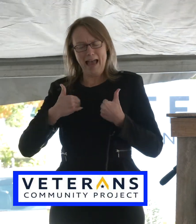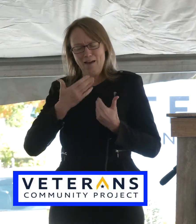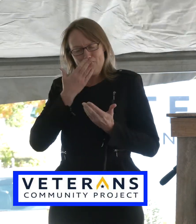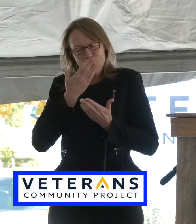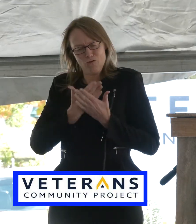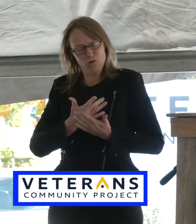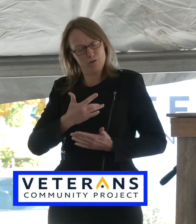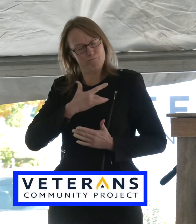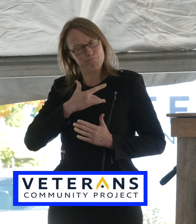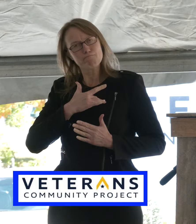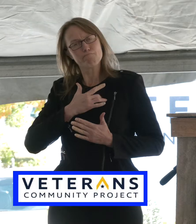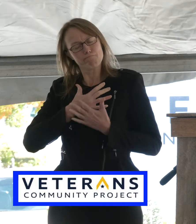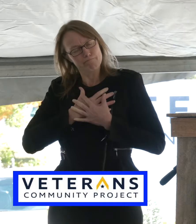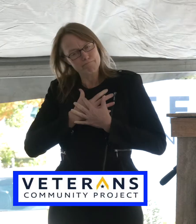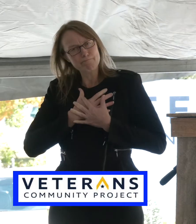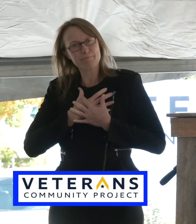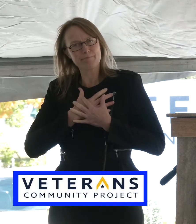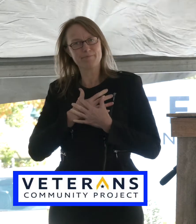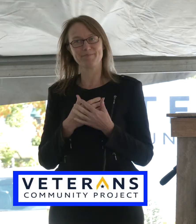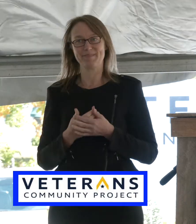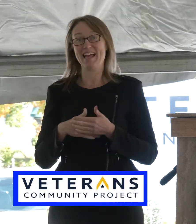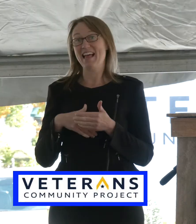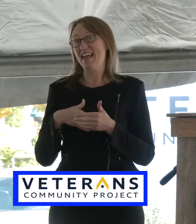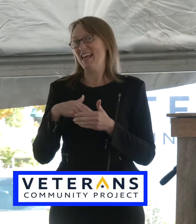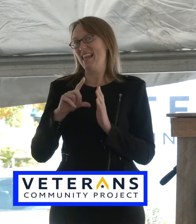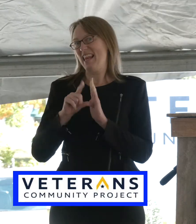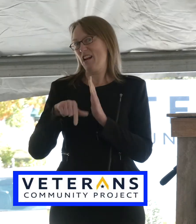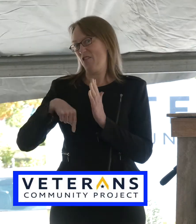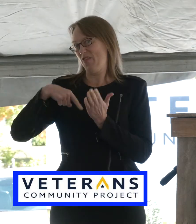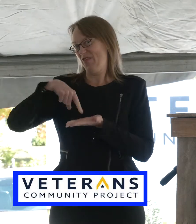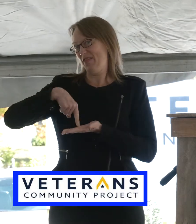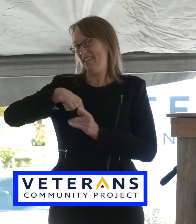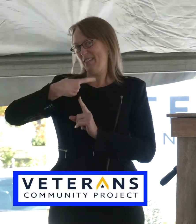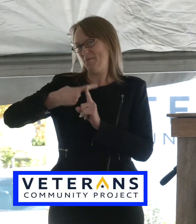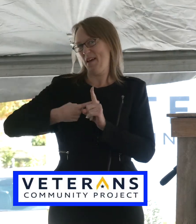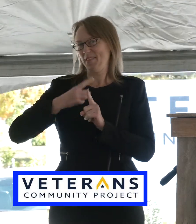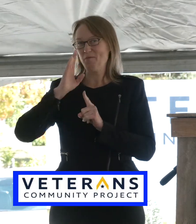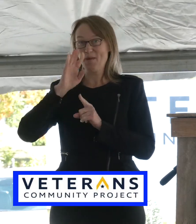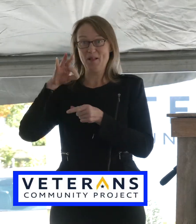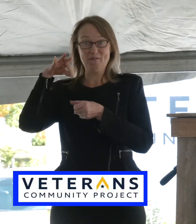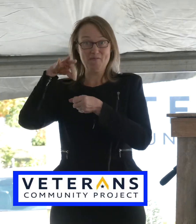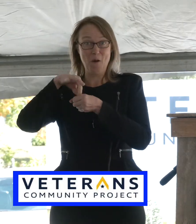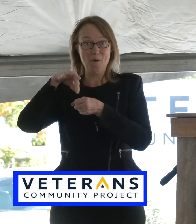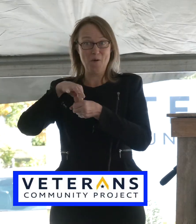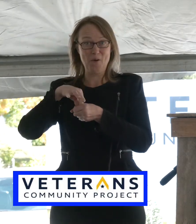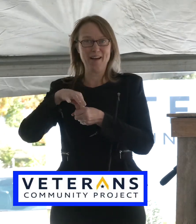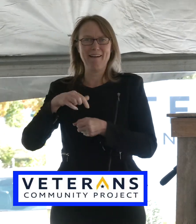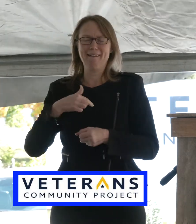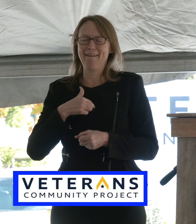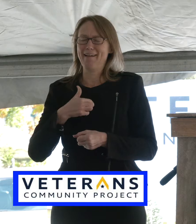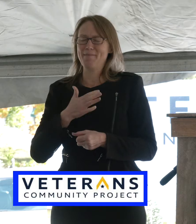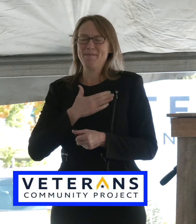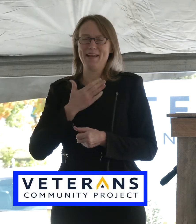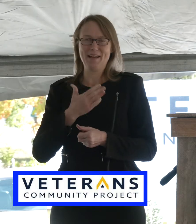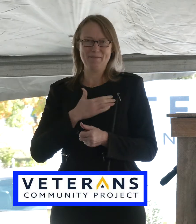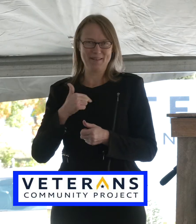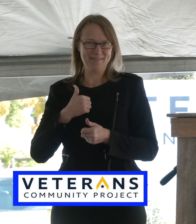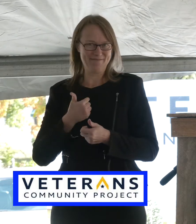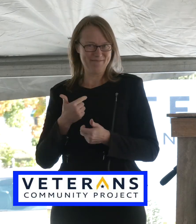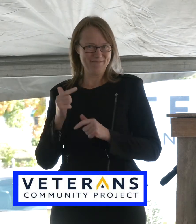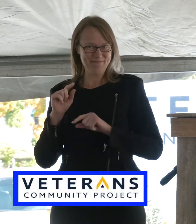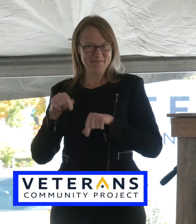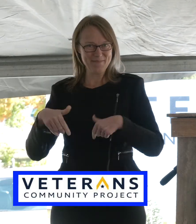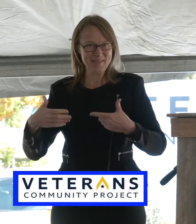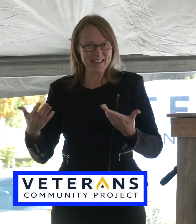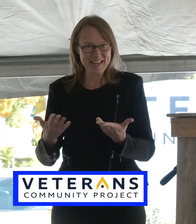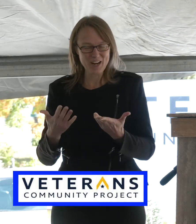a vote will take place later this month. And I am so delighted to be here to support the project